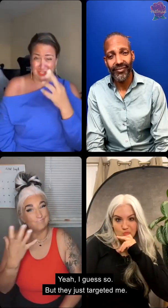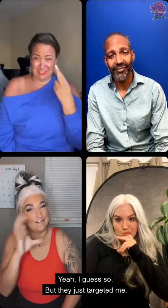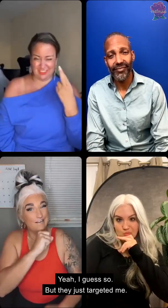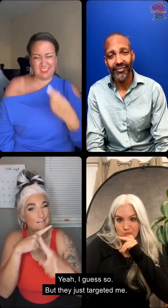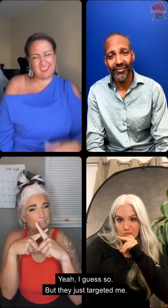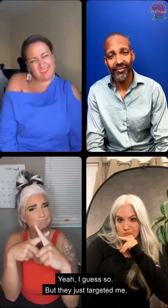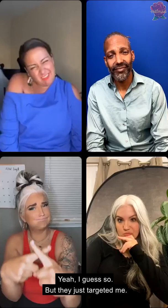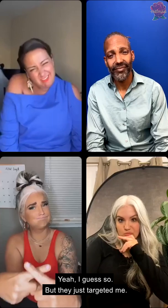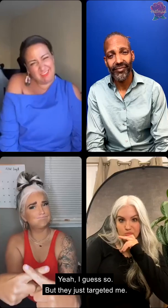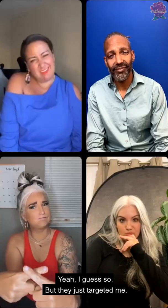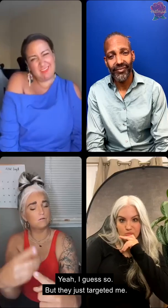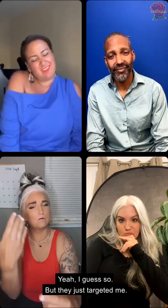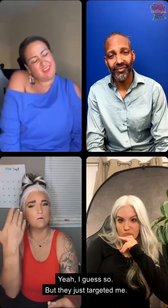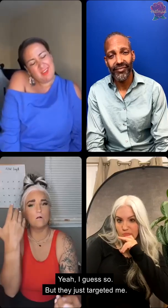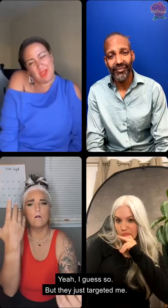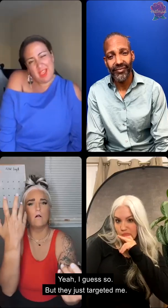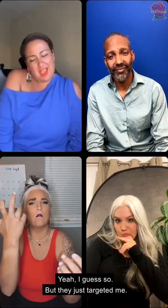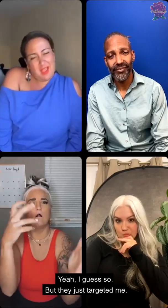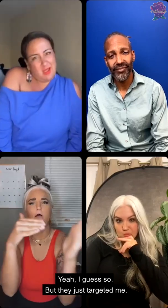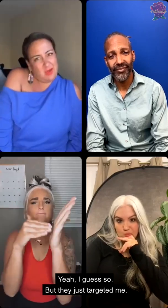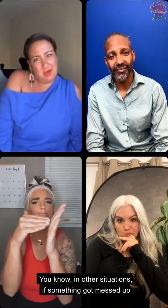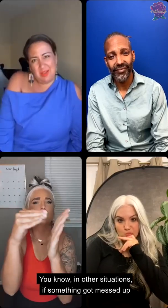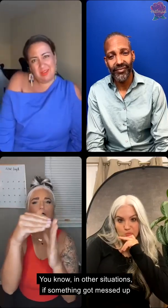so. But they just targeted me.